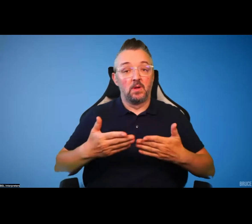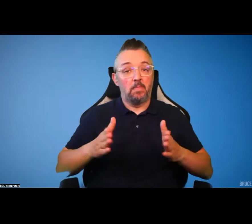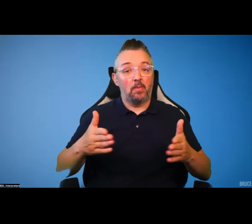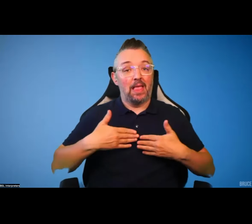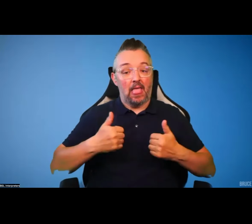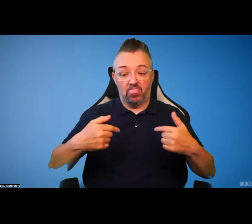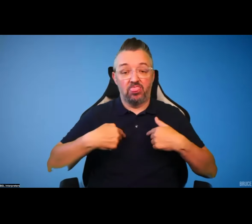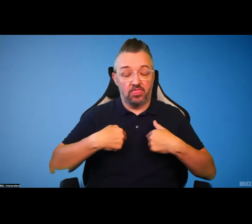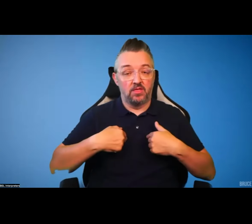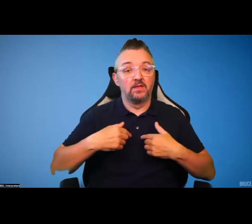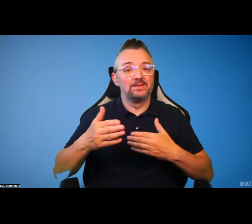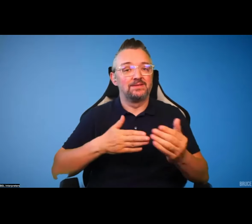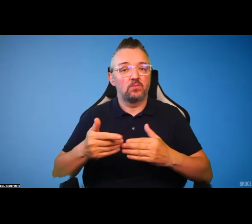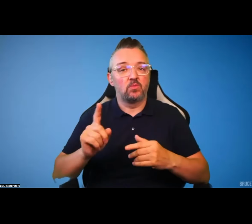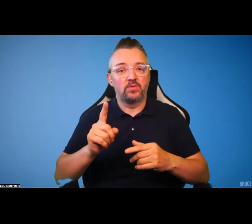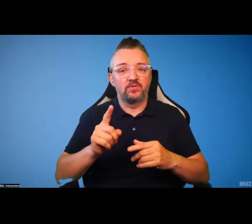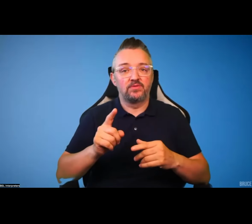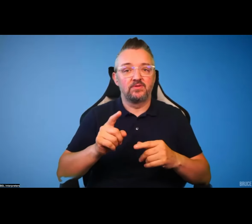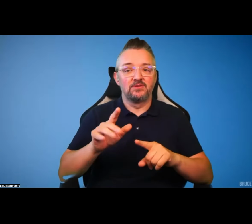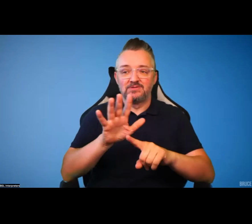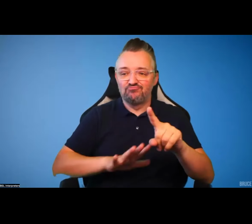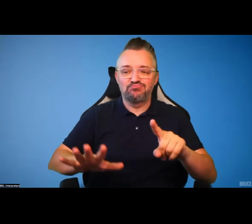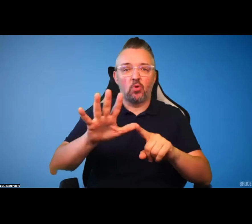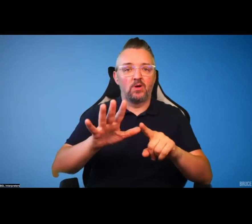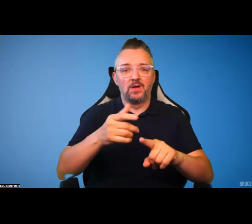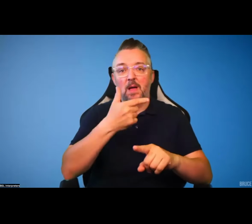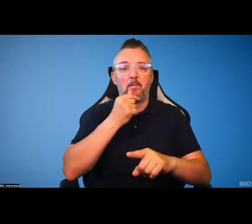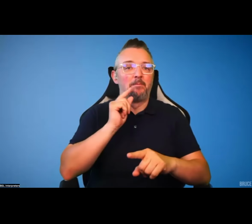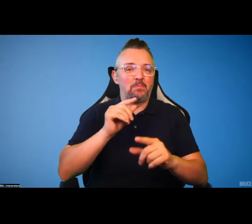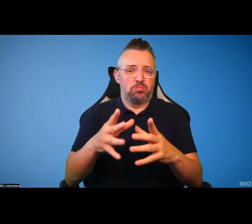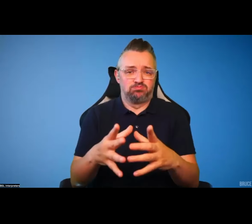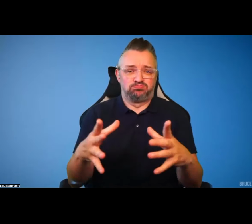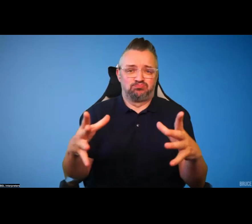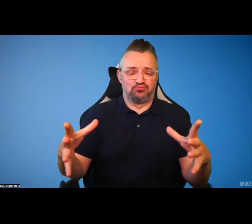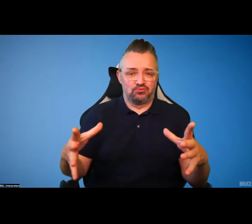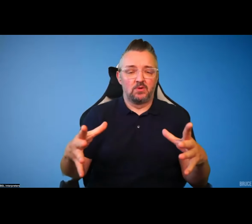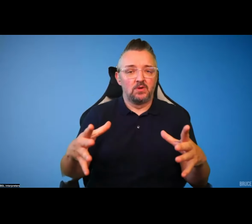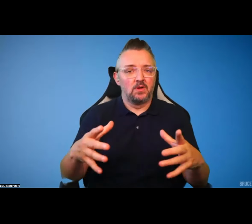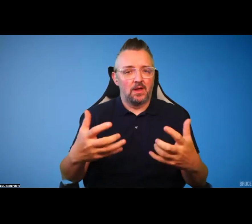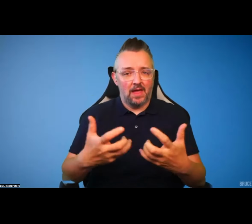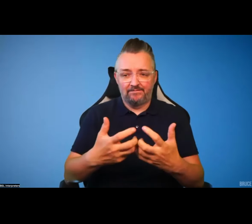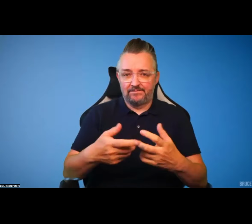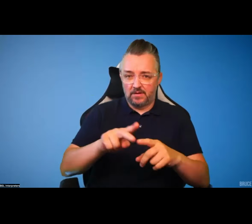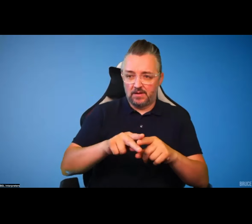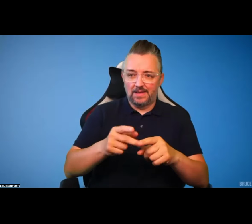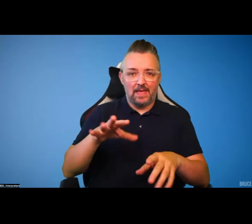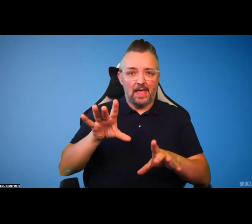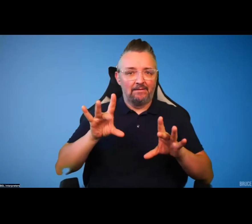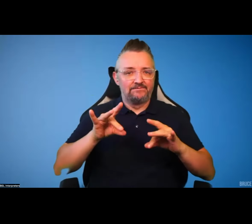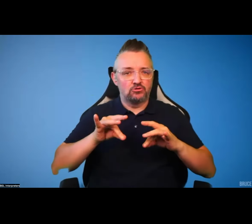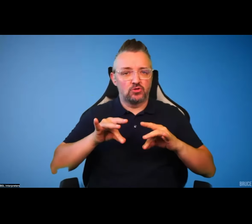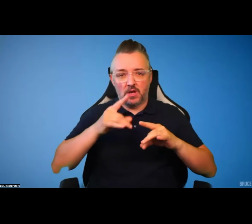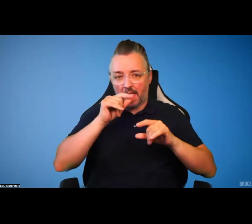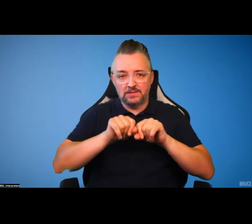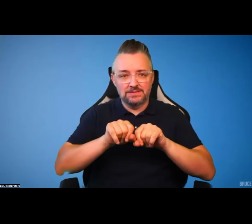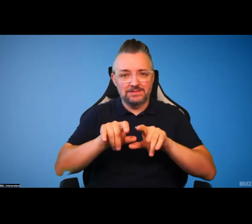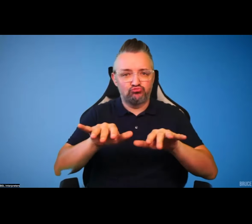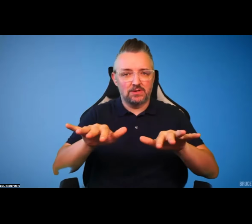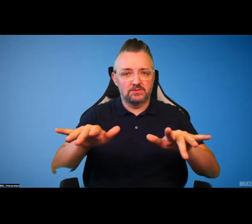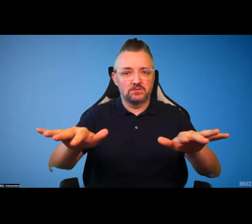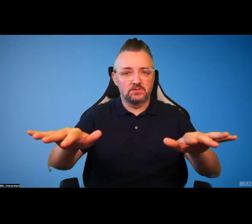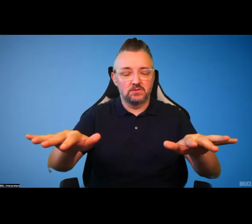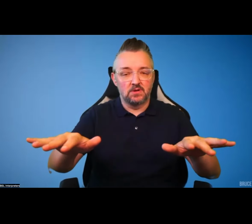to deal with populations and larger groups of people and look at how an infection is spreading through society, whereas